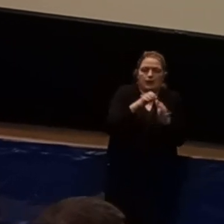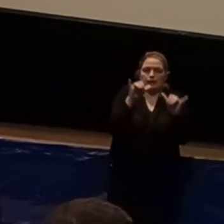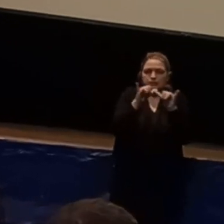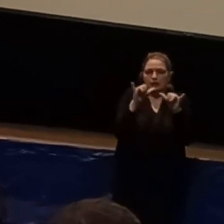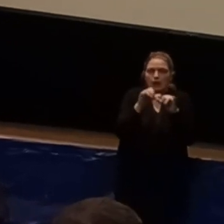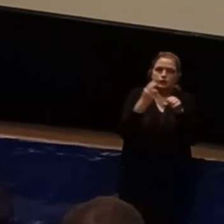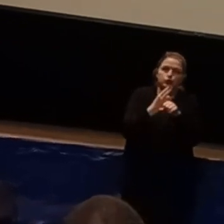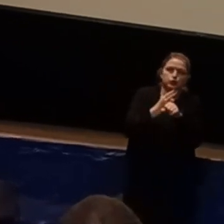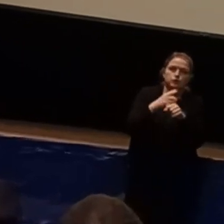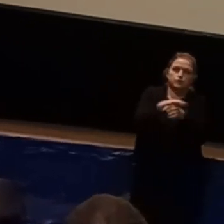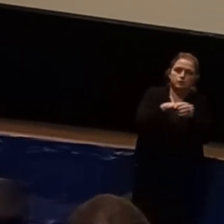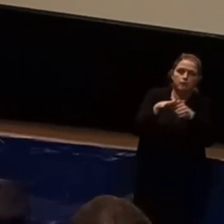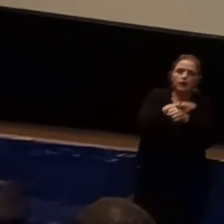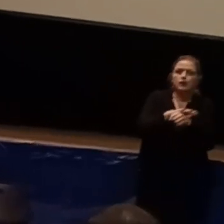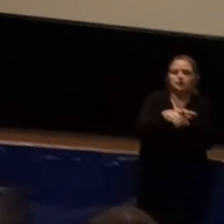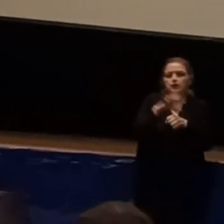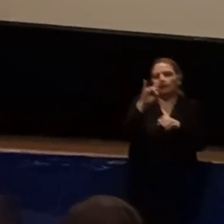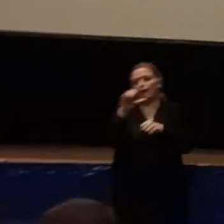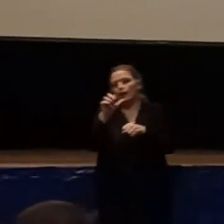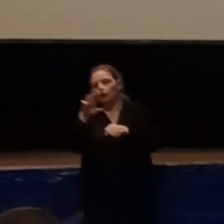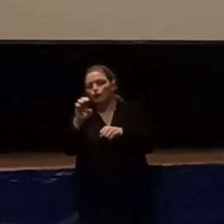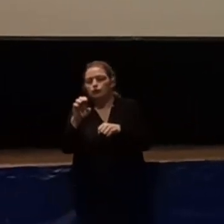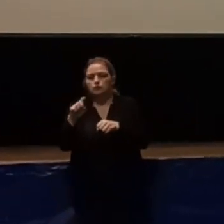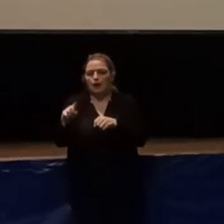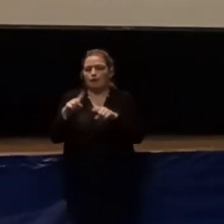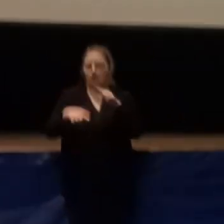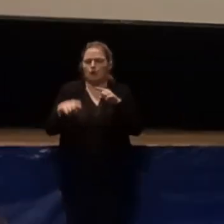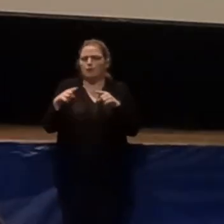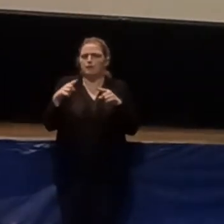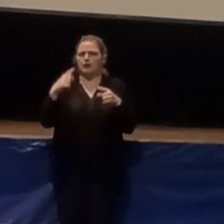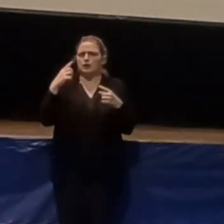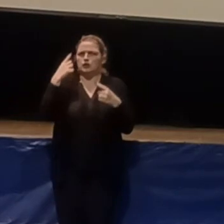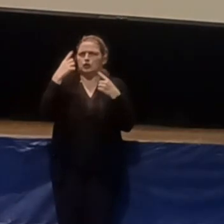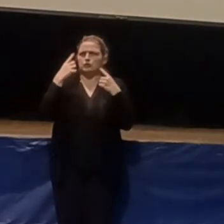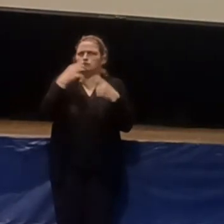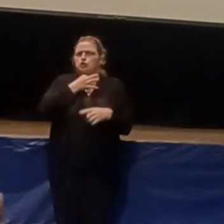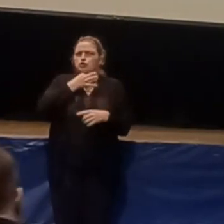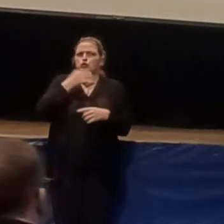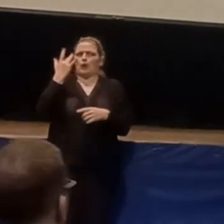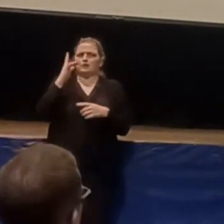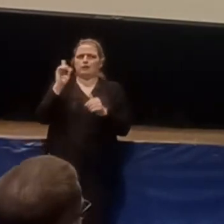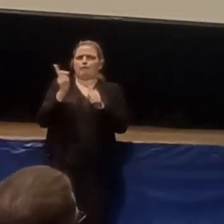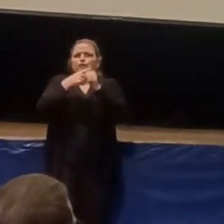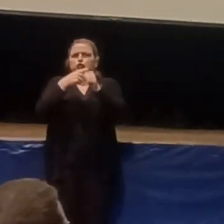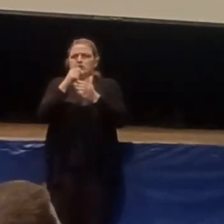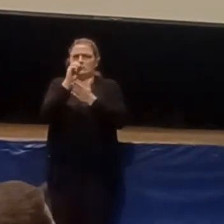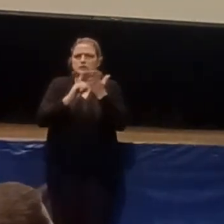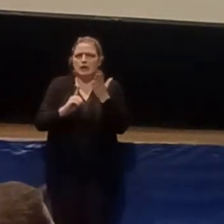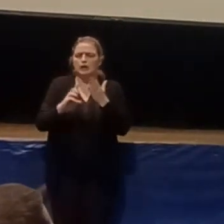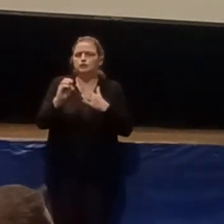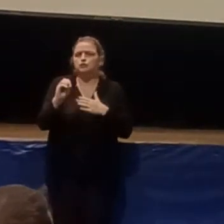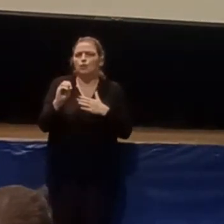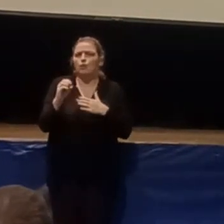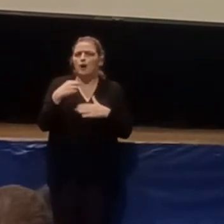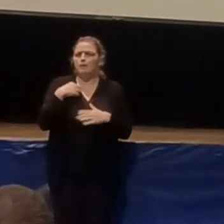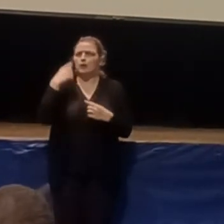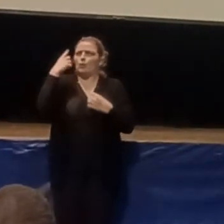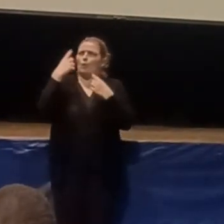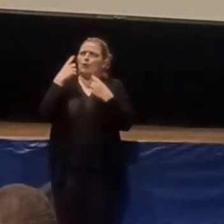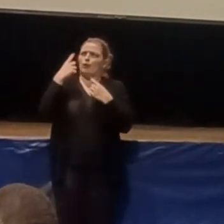use of space, and allows the 8 acres. And I can't help but be curious why that wasn't the first design. And so it makes me